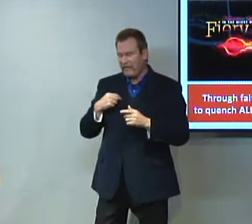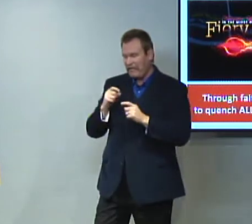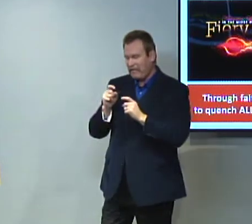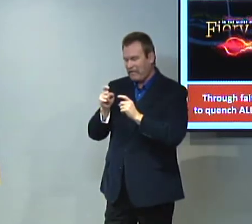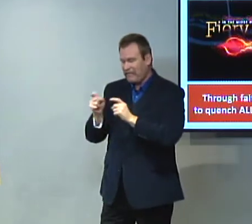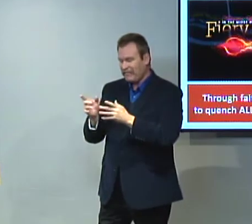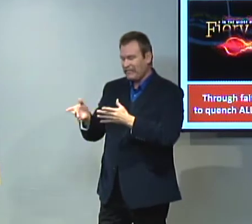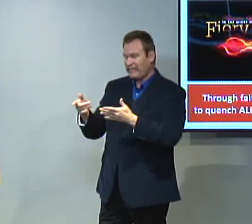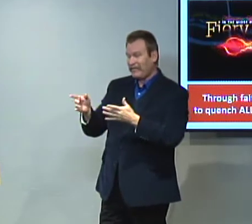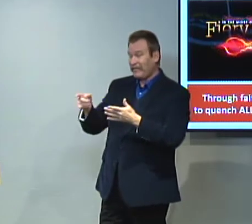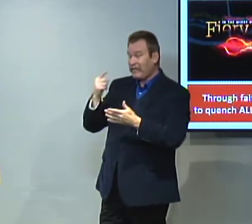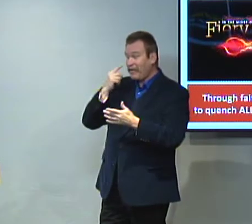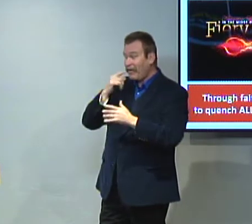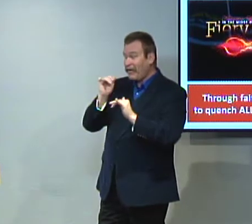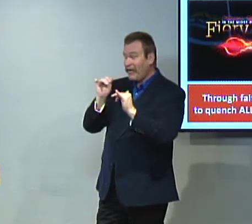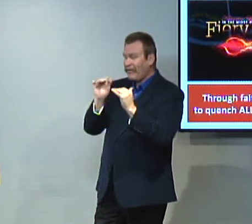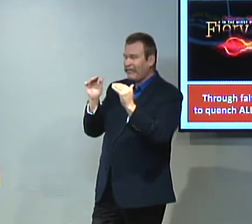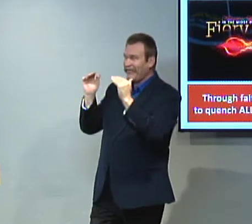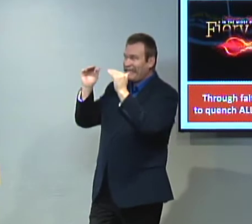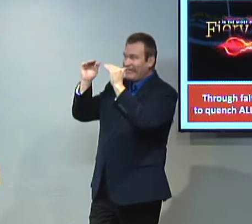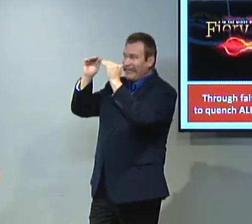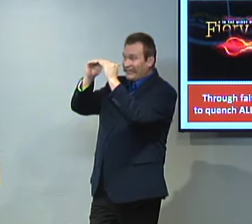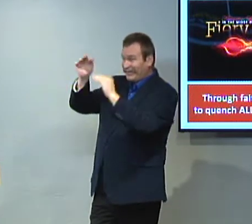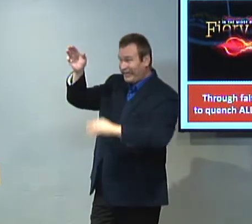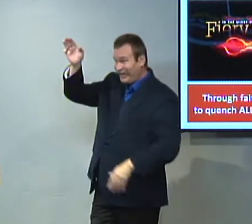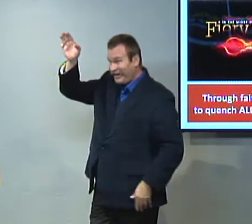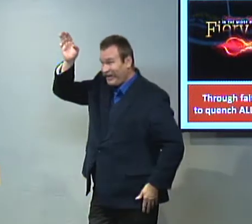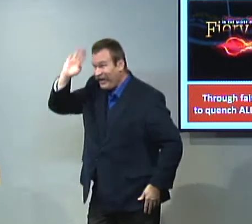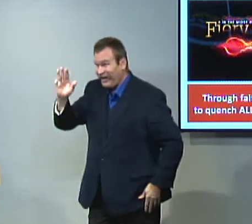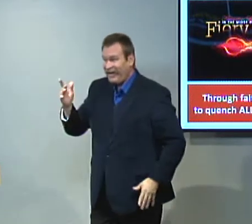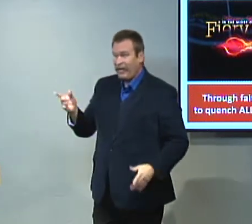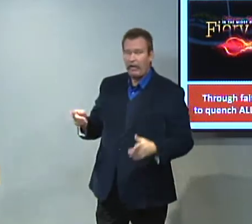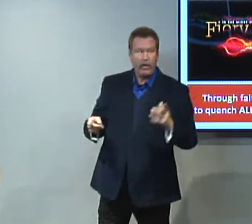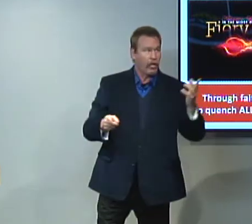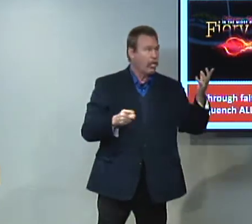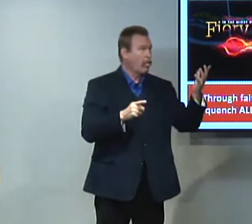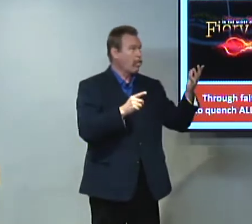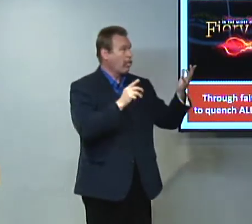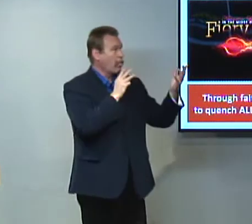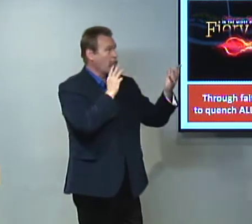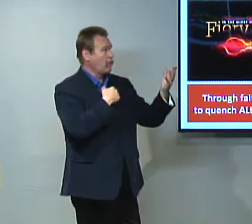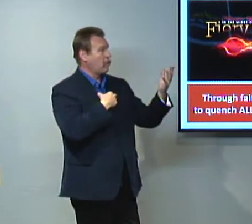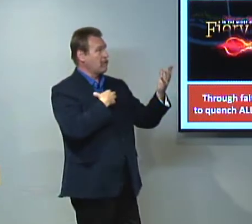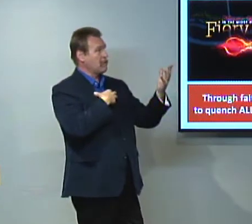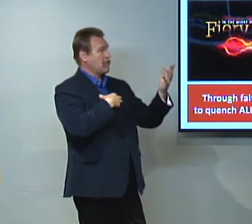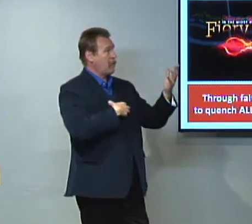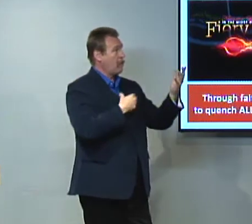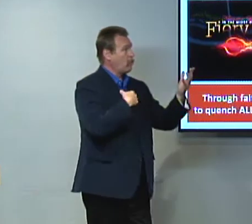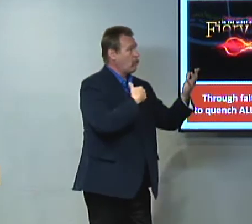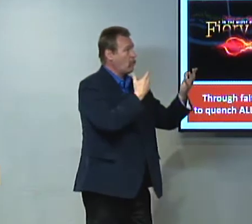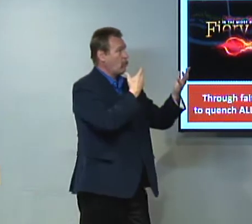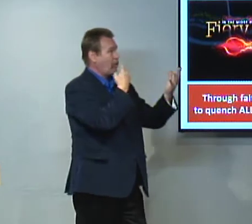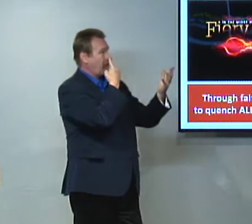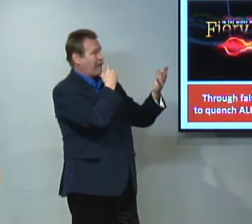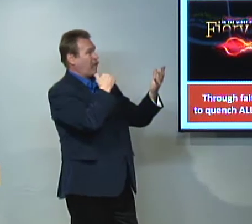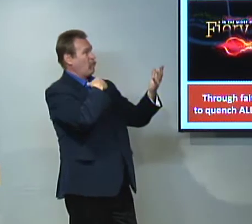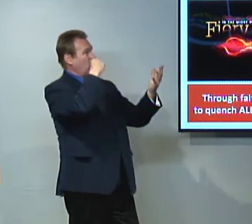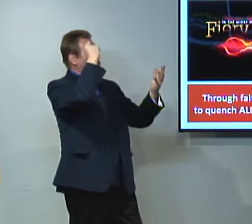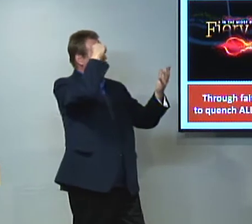fruit, and the devil said, oh no, if you take of this fruit, then you will be equal to God.